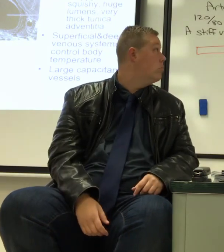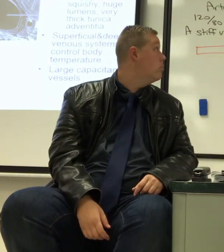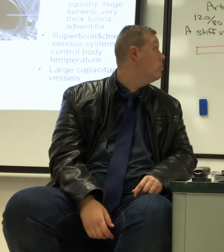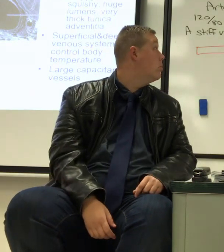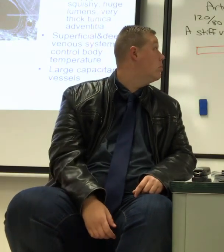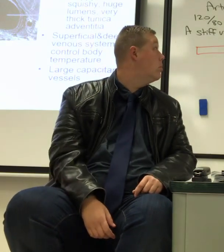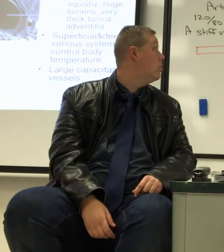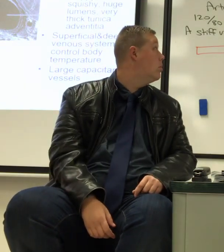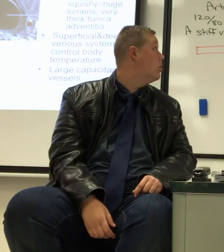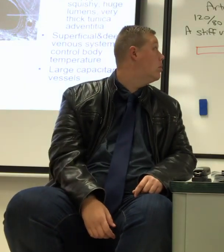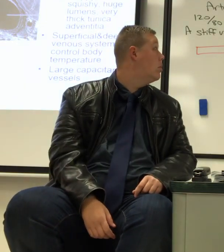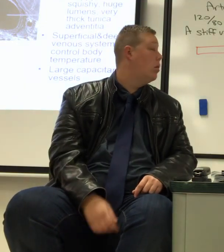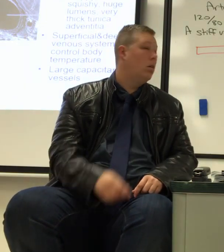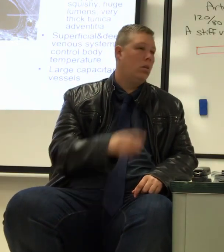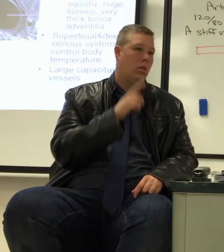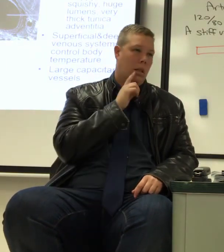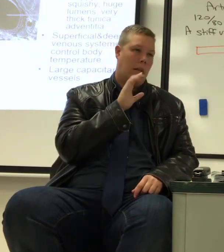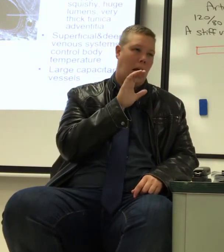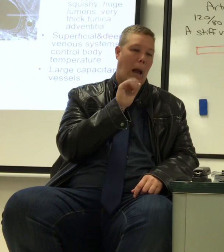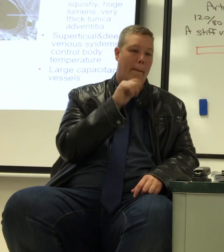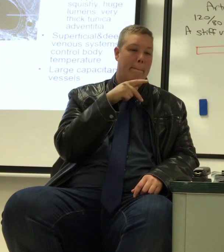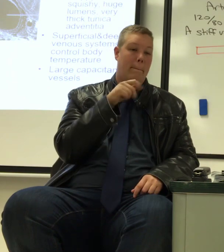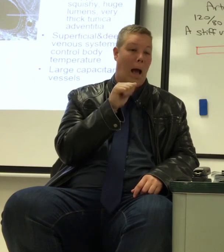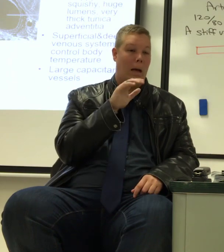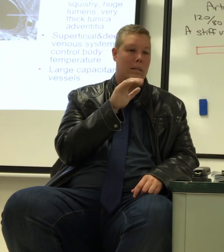Don't be frightened by that word.